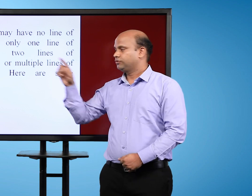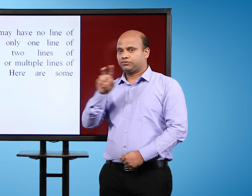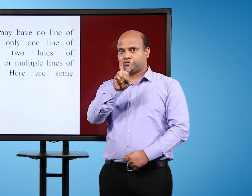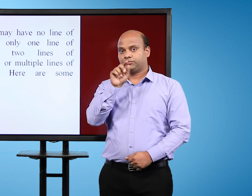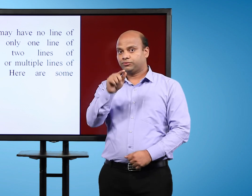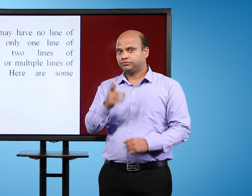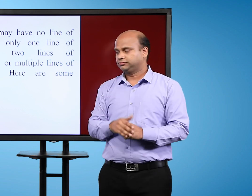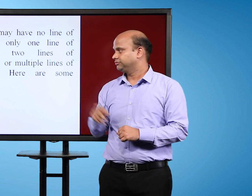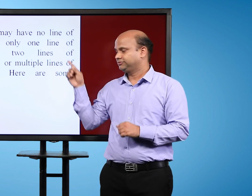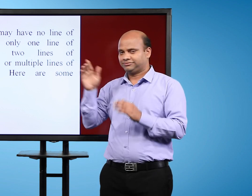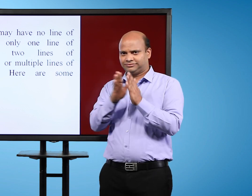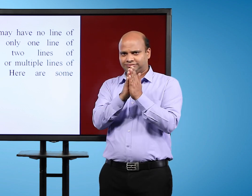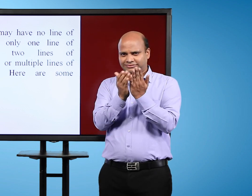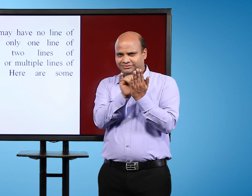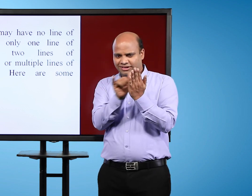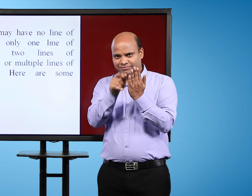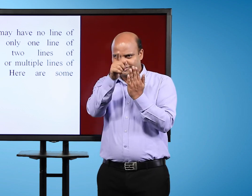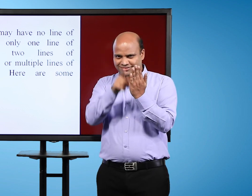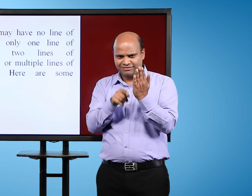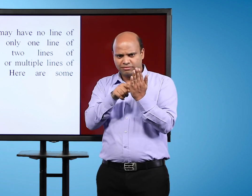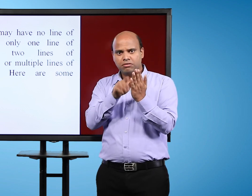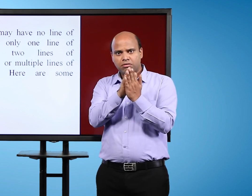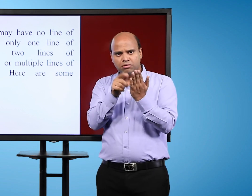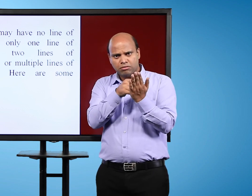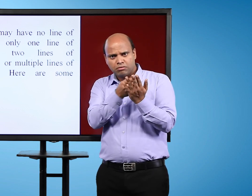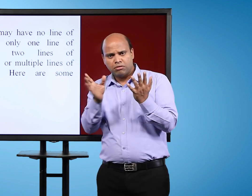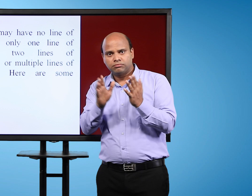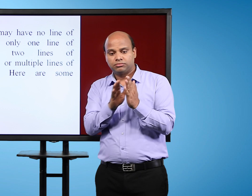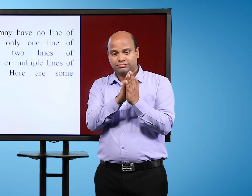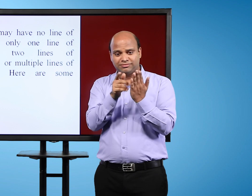2. A figure may have no line of symmetry.